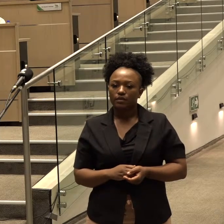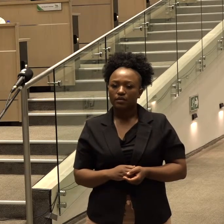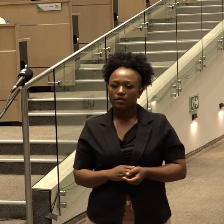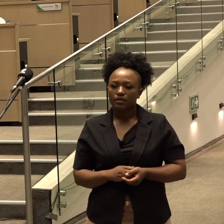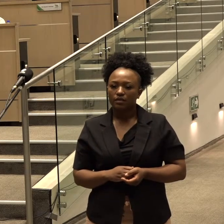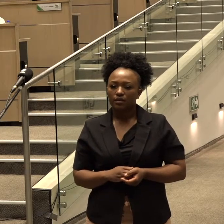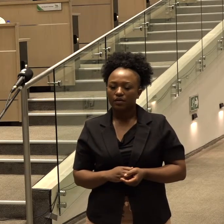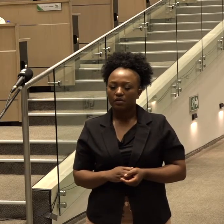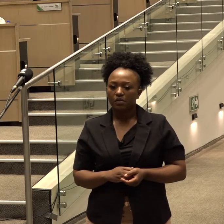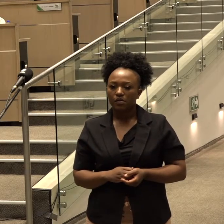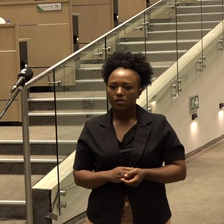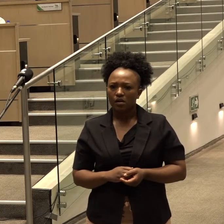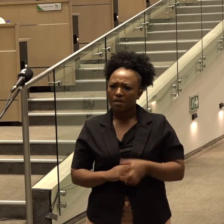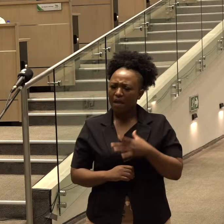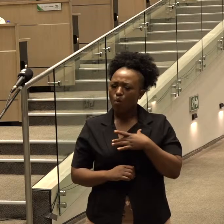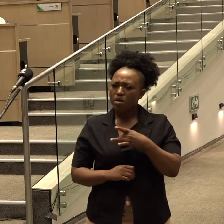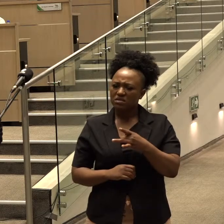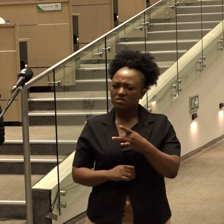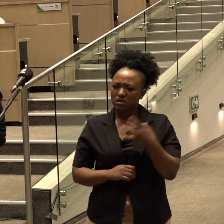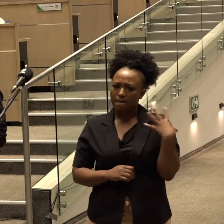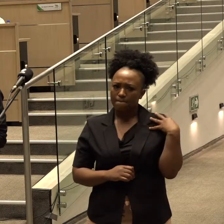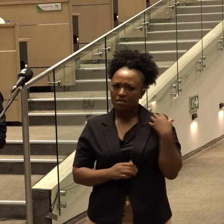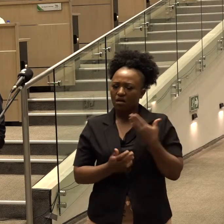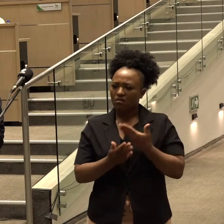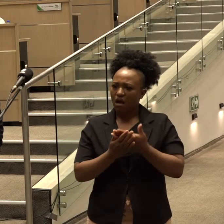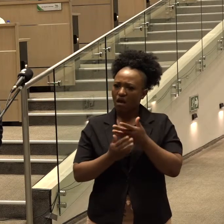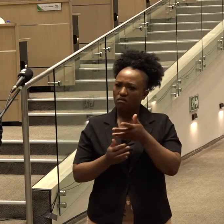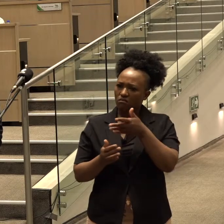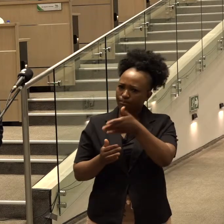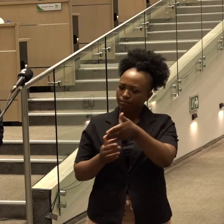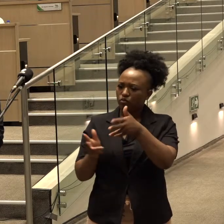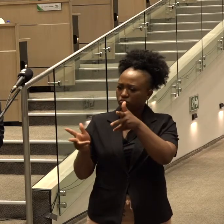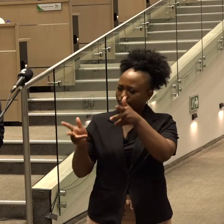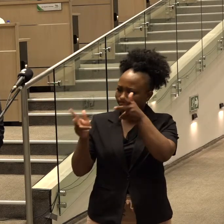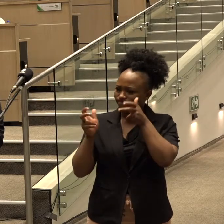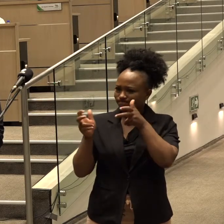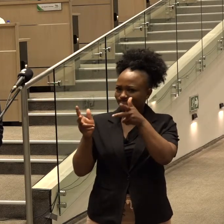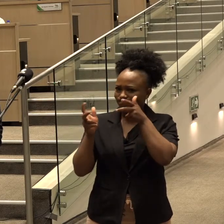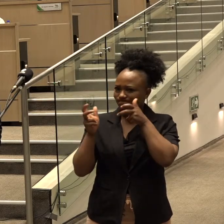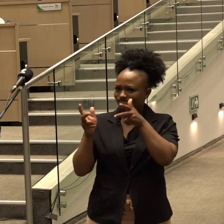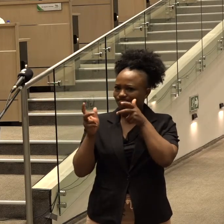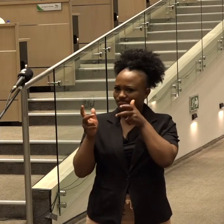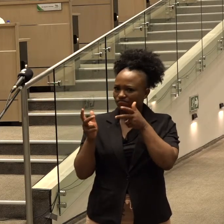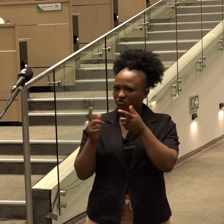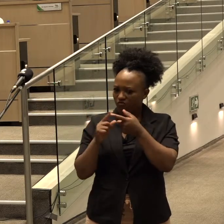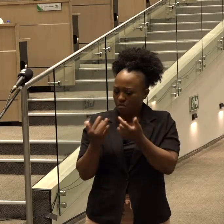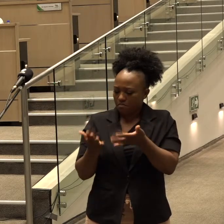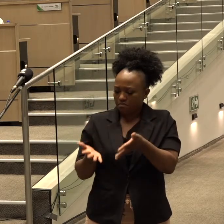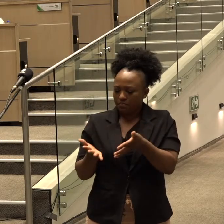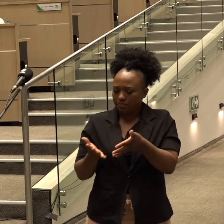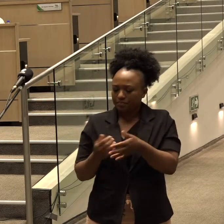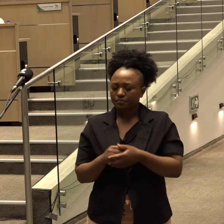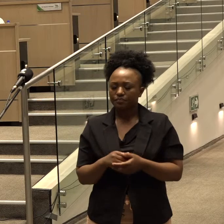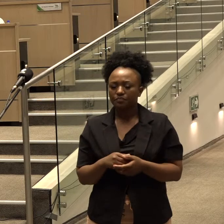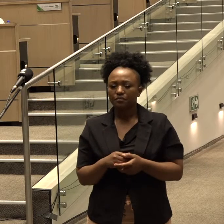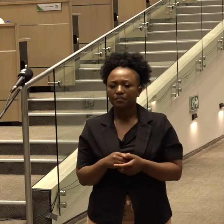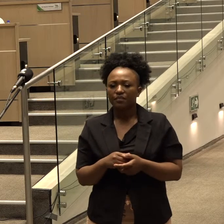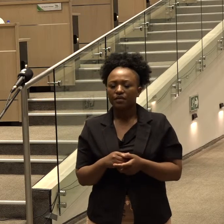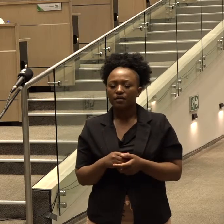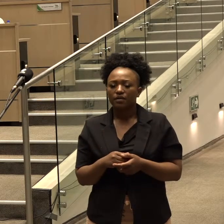I had wished the minister was here to get this first hand information so our